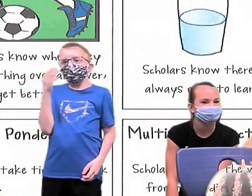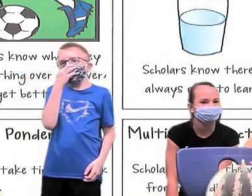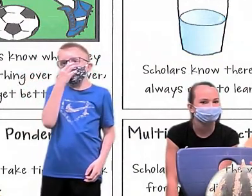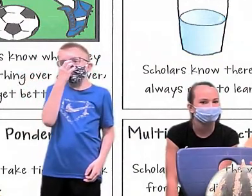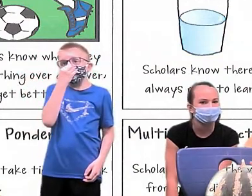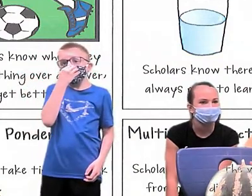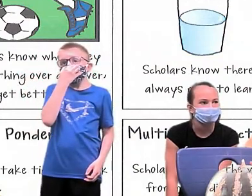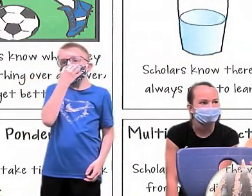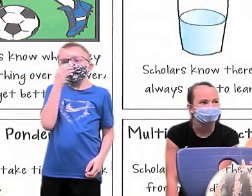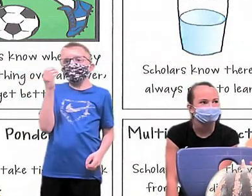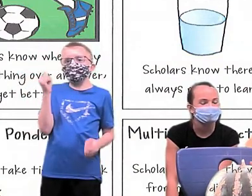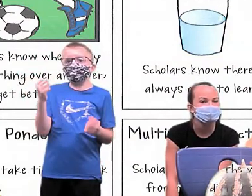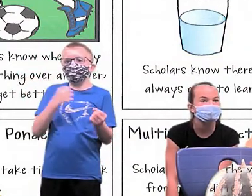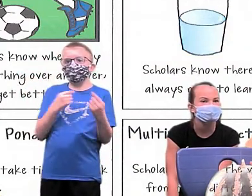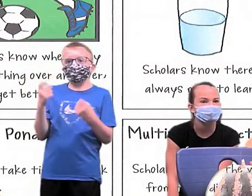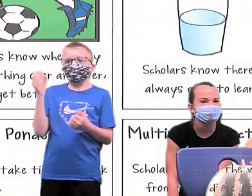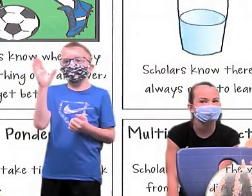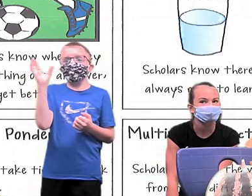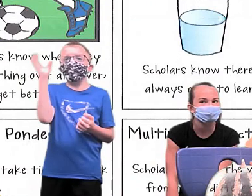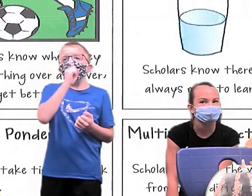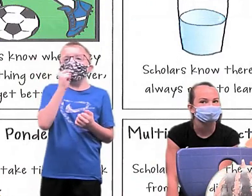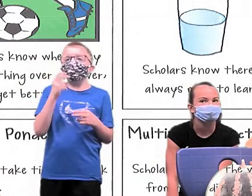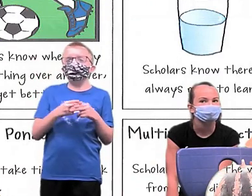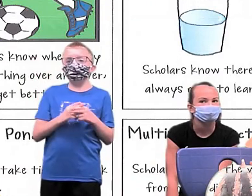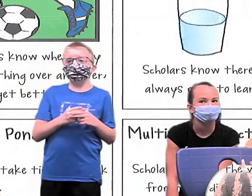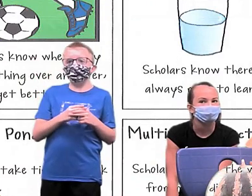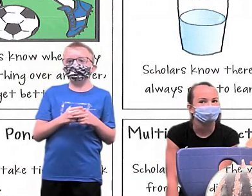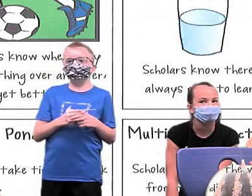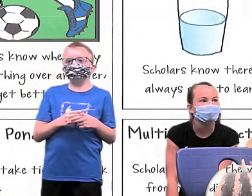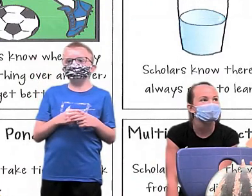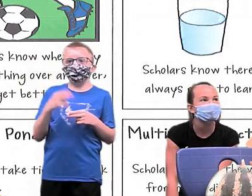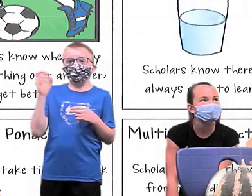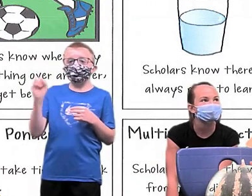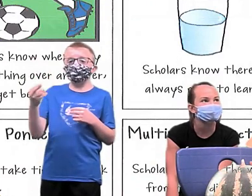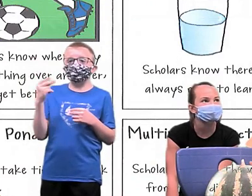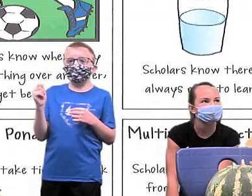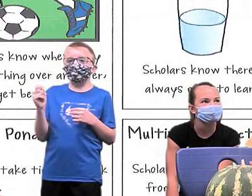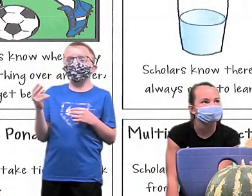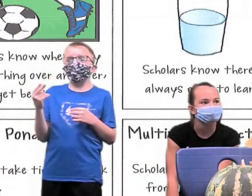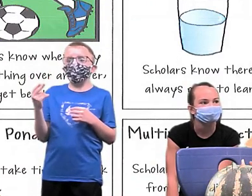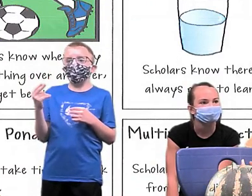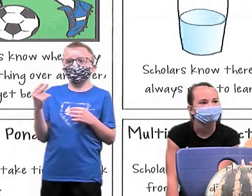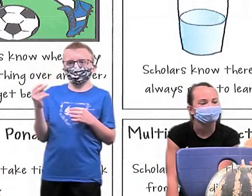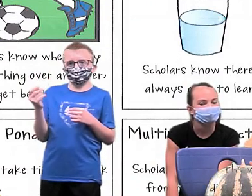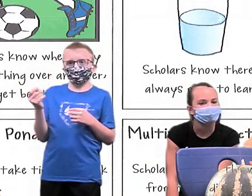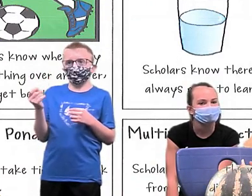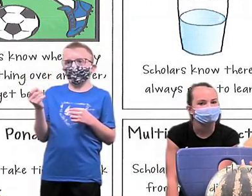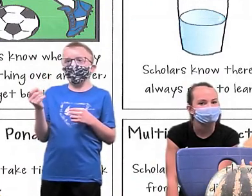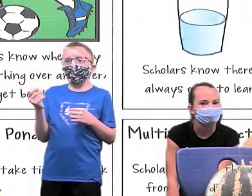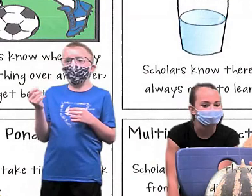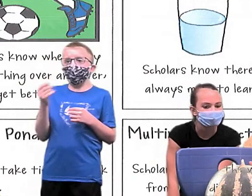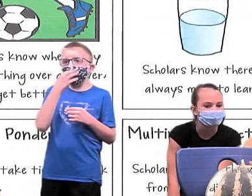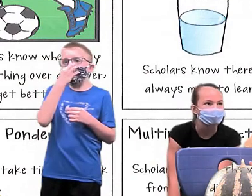Guesses are due to me, Dr. Salas, by Thursday. I'm gonna give you some